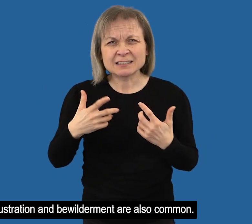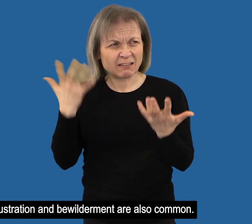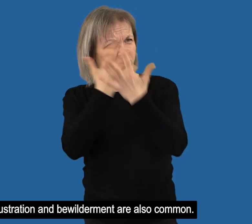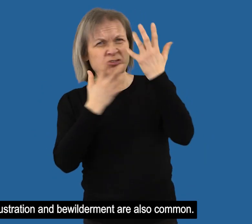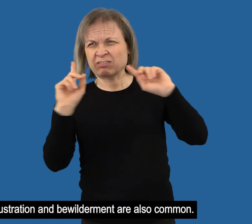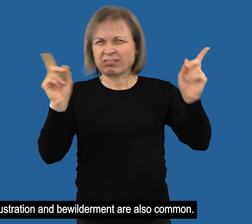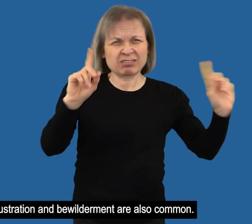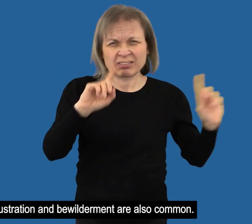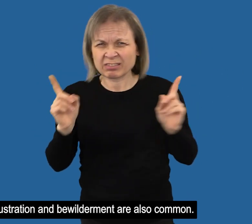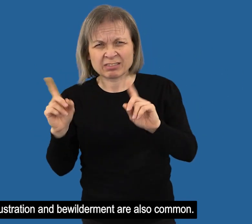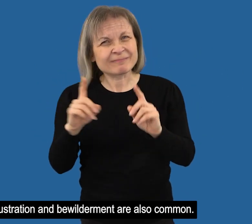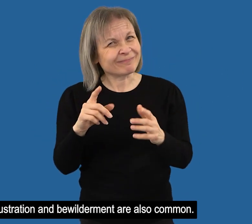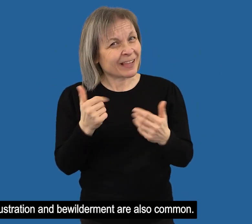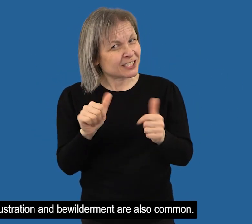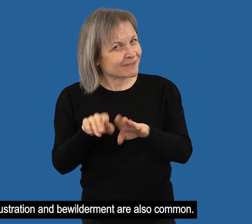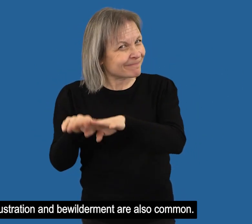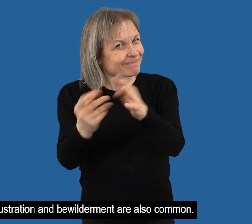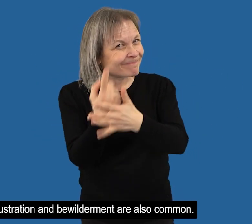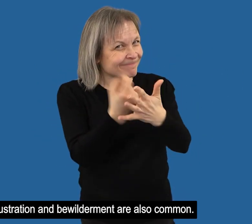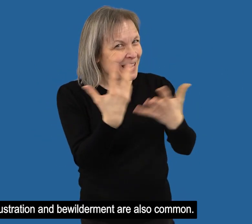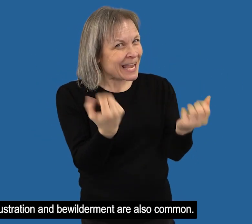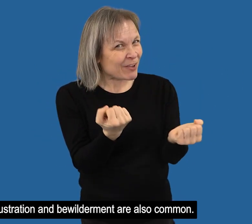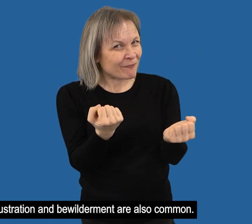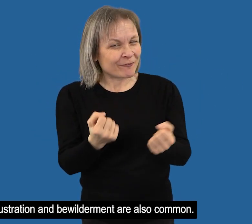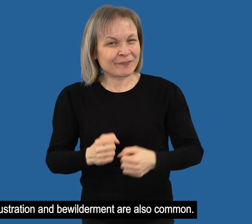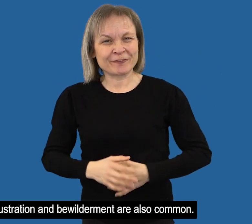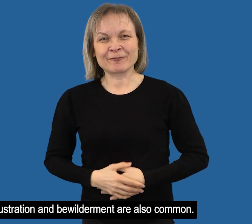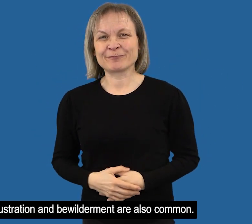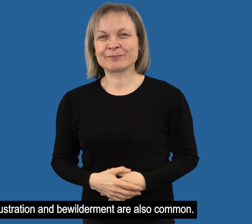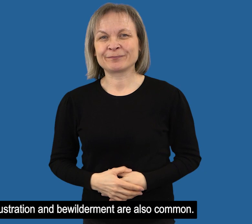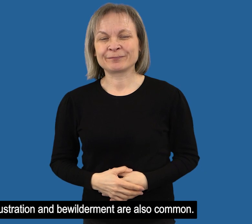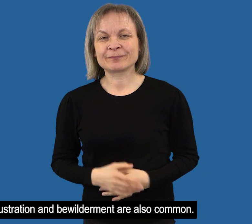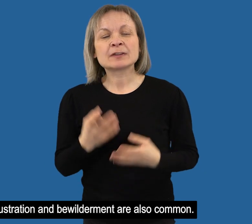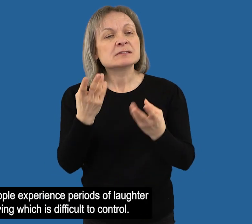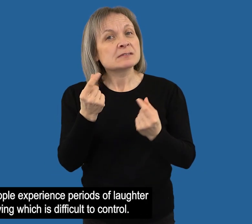Feelings of anger, frustration, and bewilderment are also common.